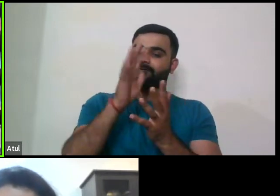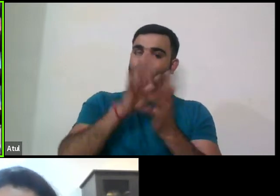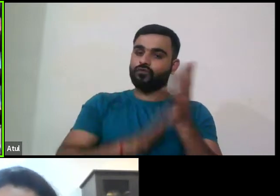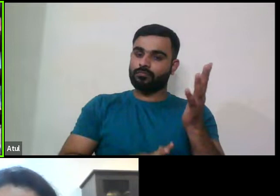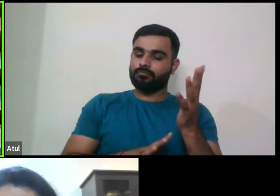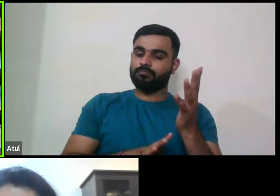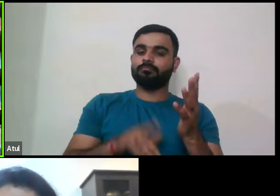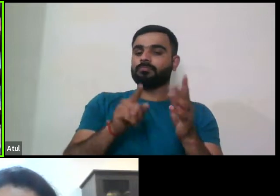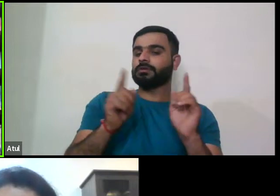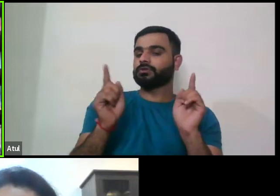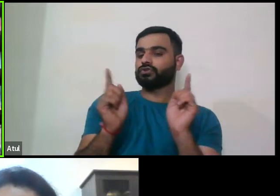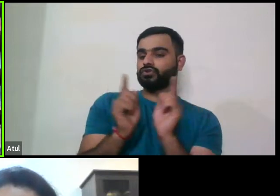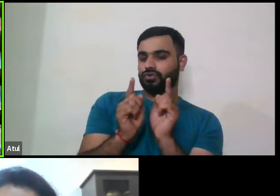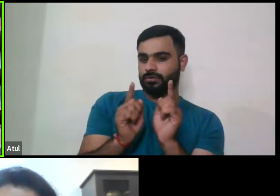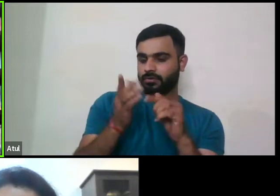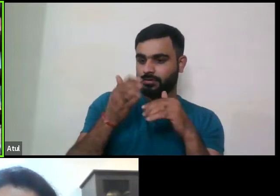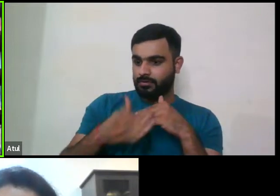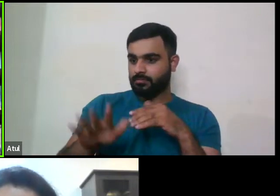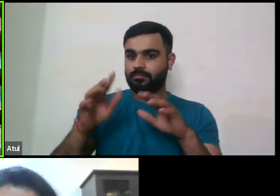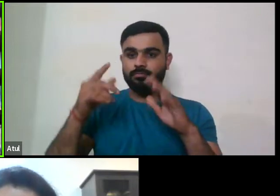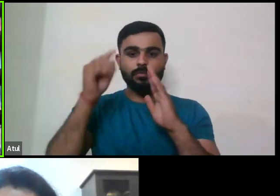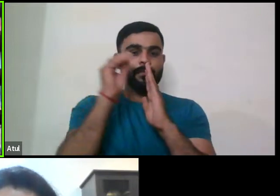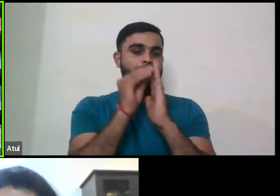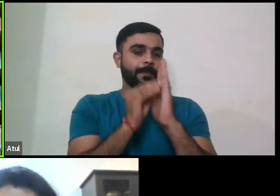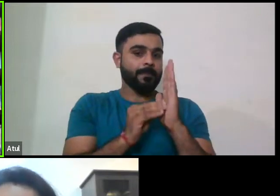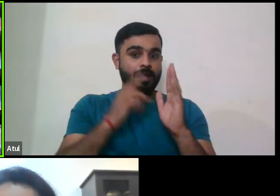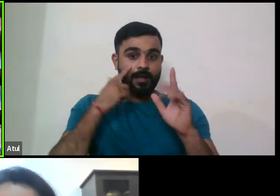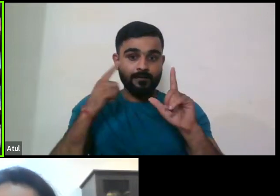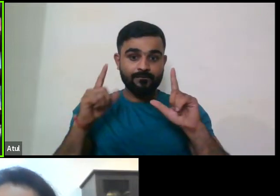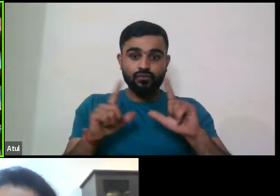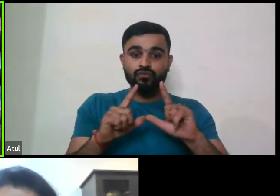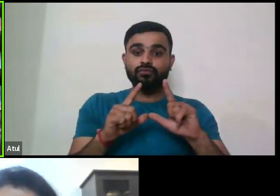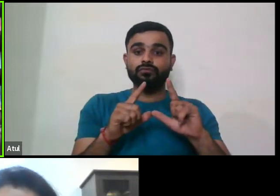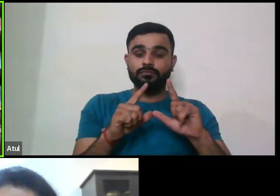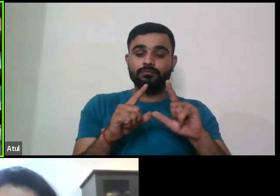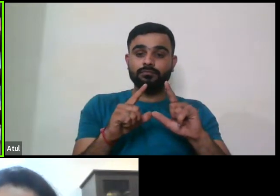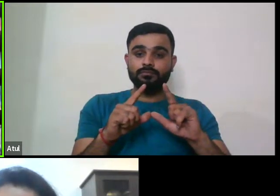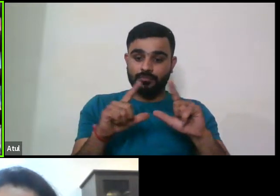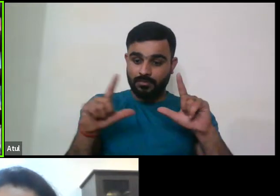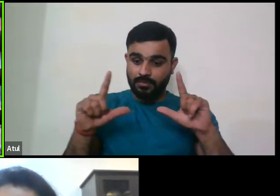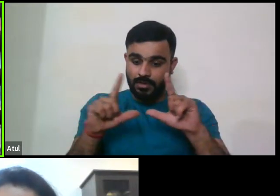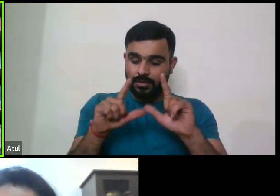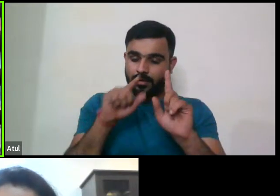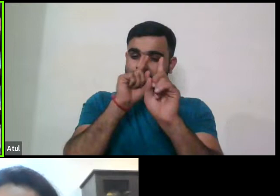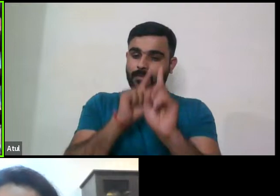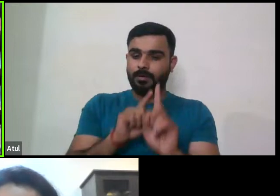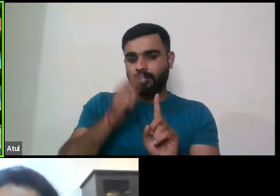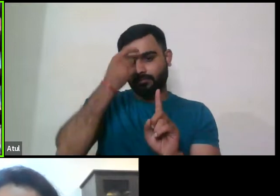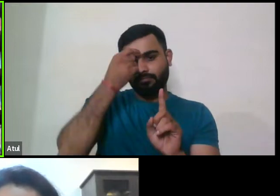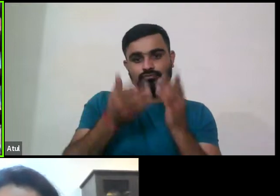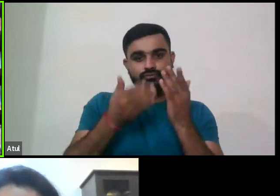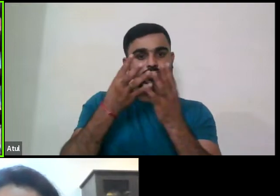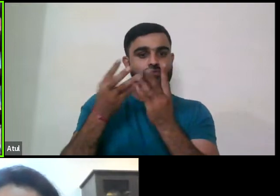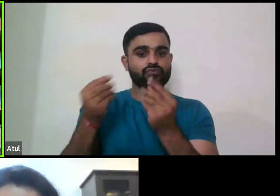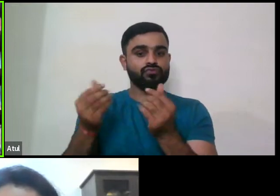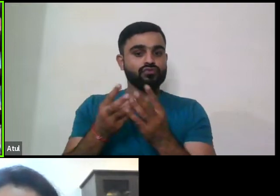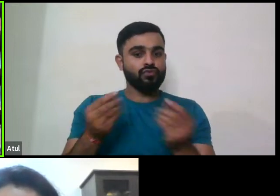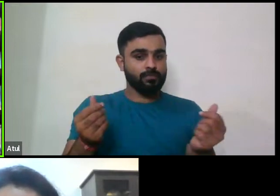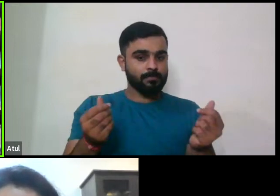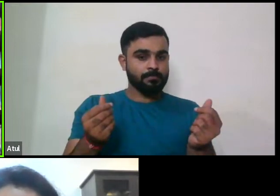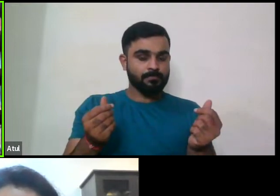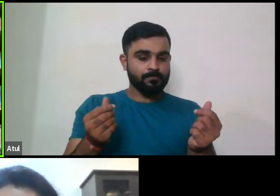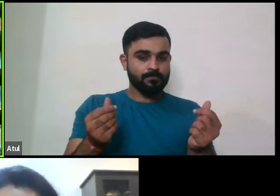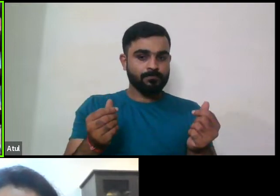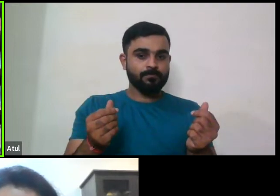tweak, go where the evidence leads you. Don't just, the evidence can point to some problems, the evidence might not be